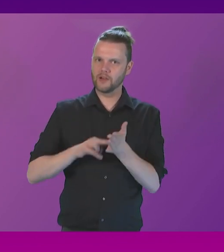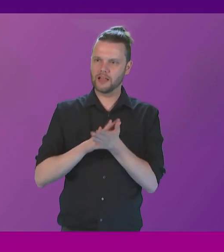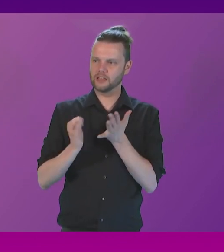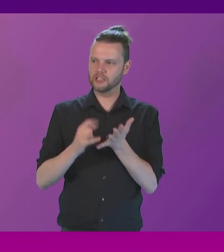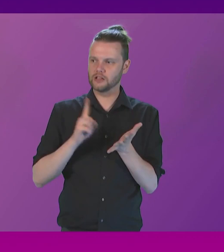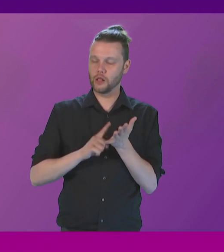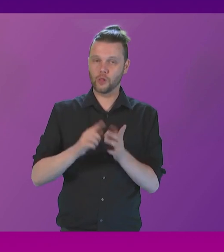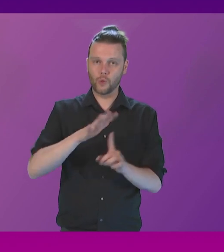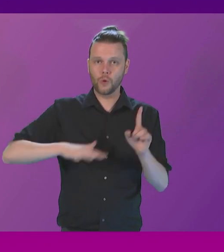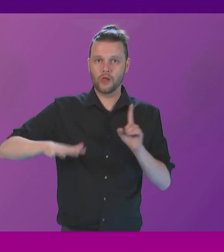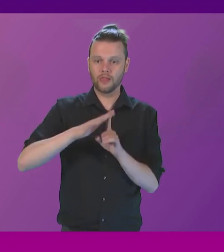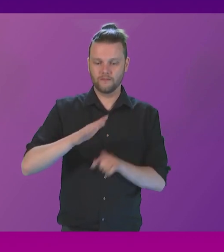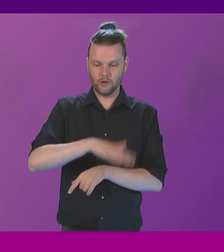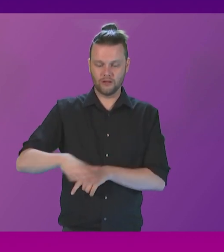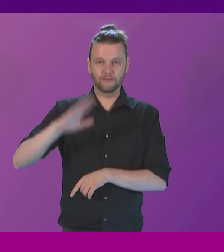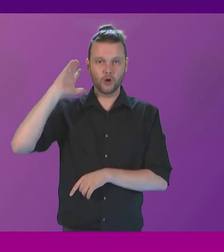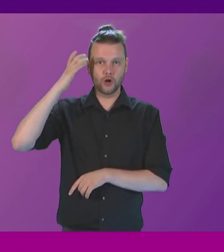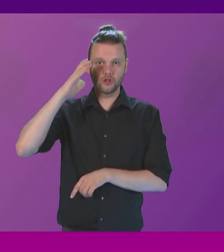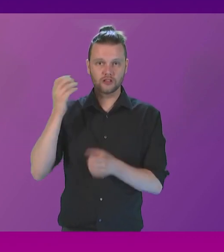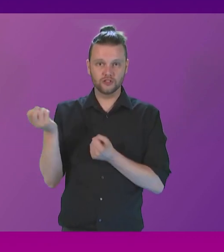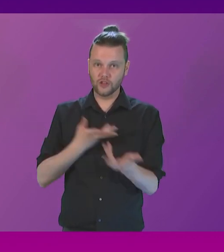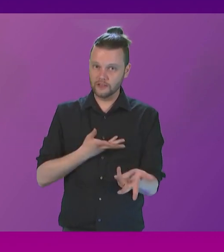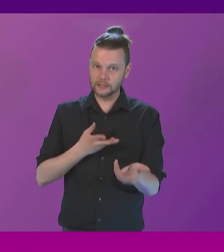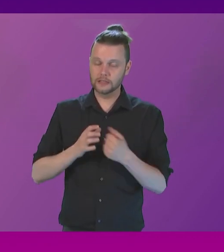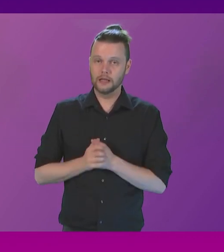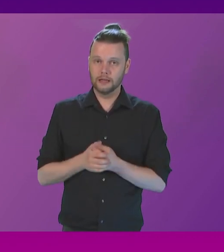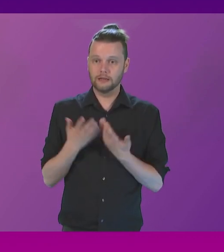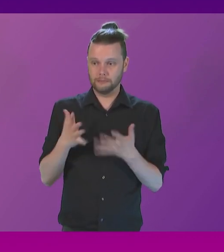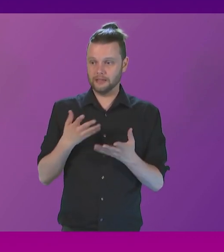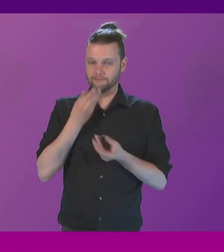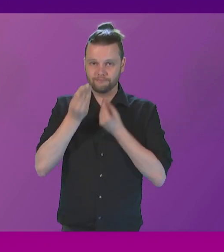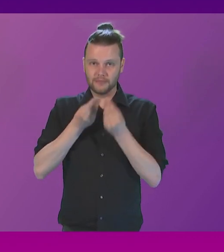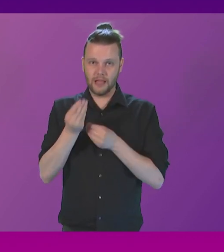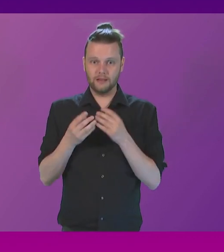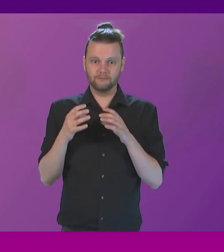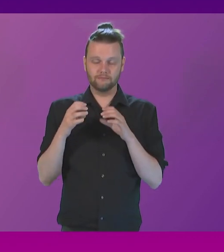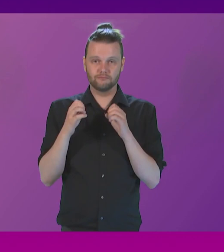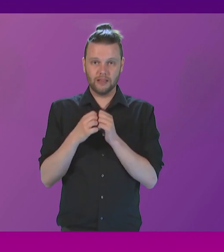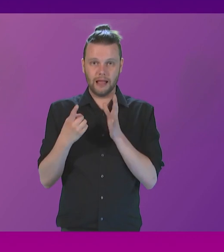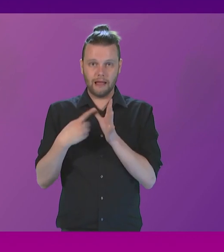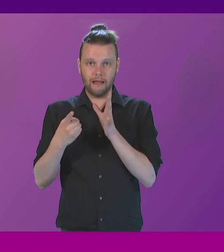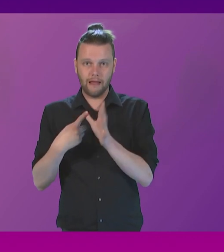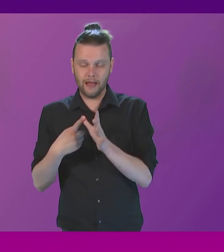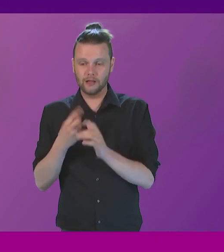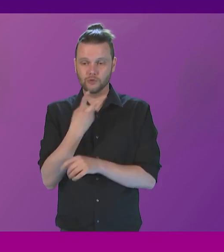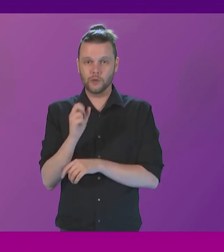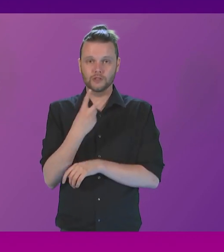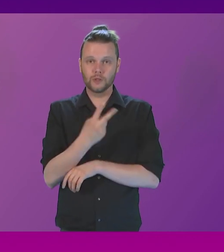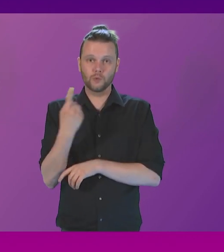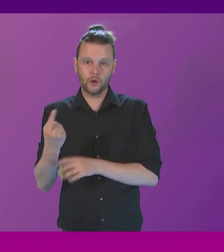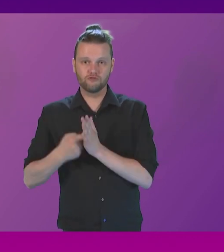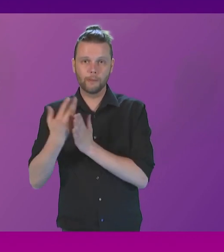Lothian's paediatric audiology services outlined in the British Academy of Audiology 2021